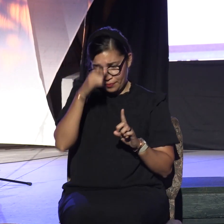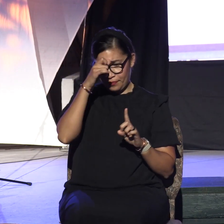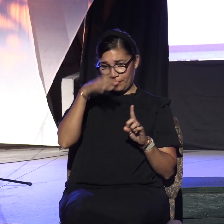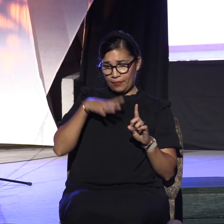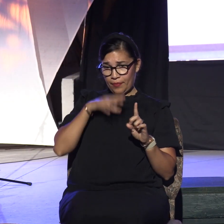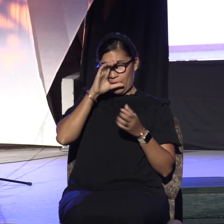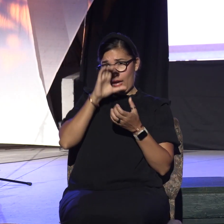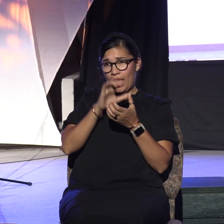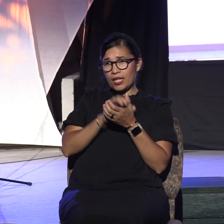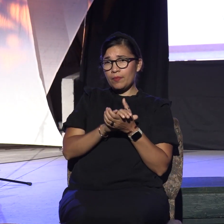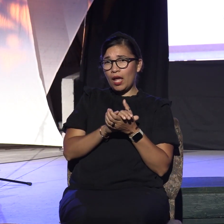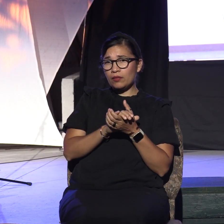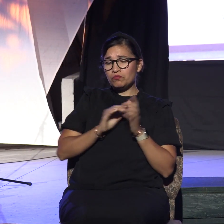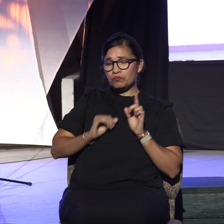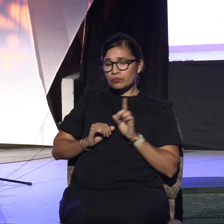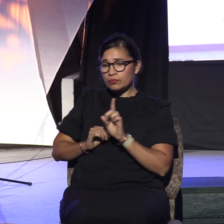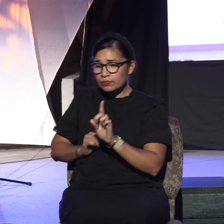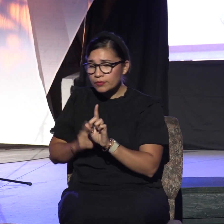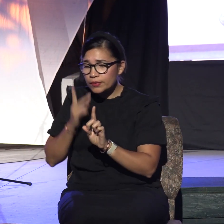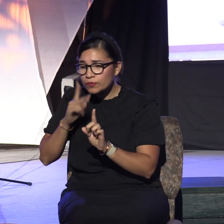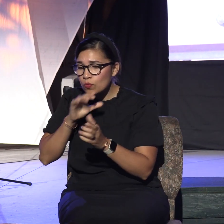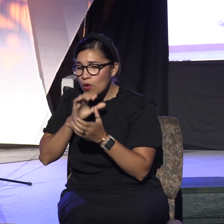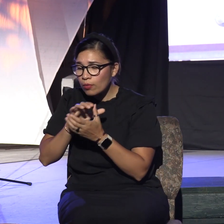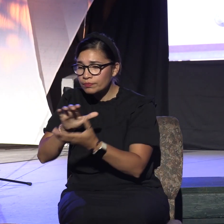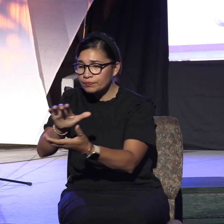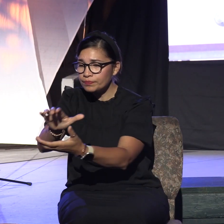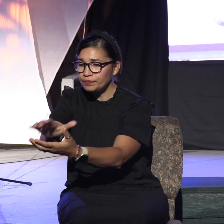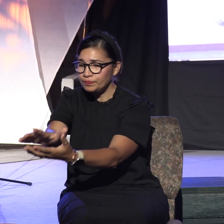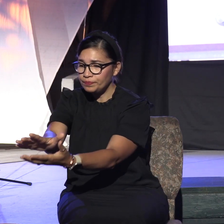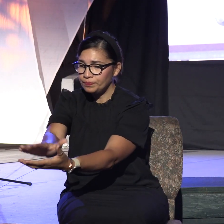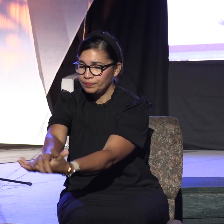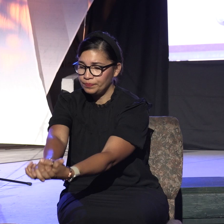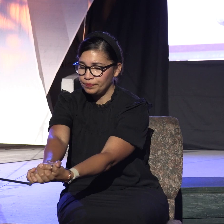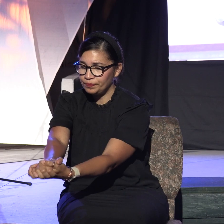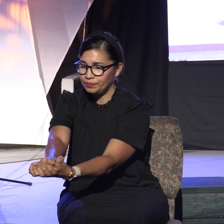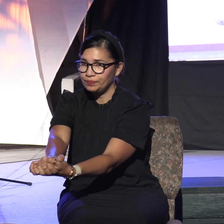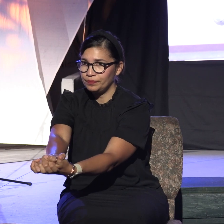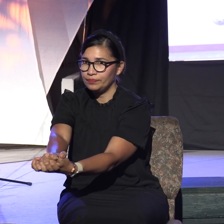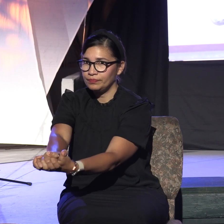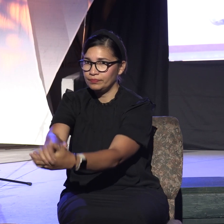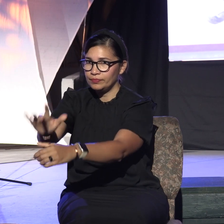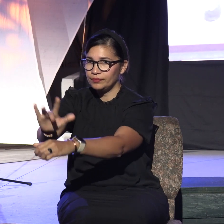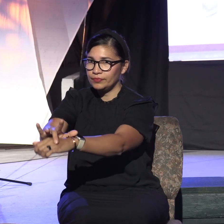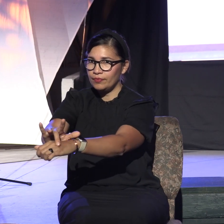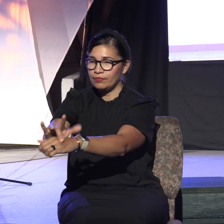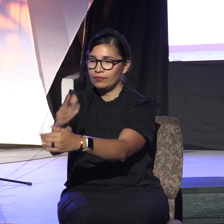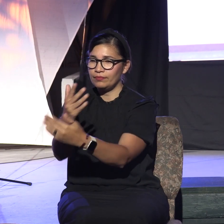And I thought through all of the stories that he told me in preparation for the service.